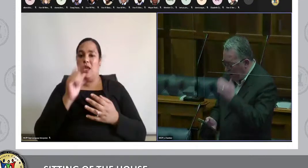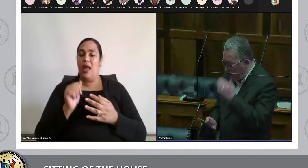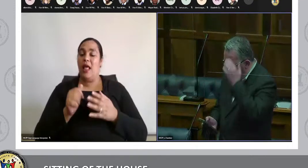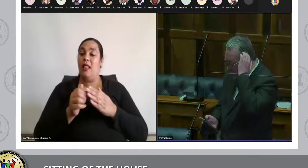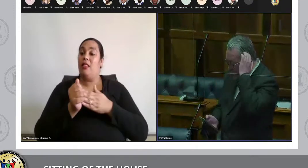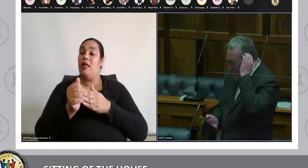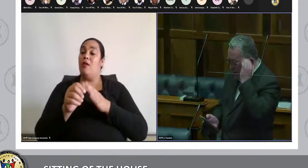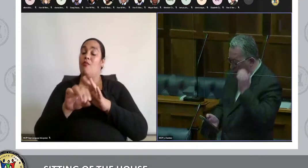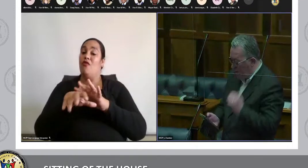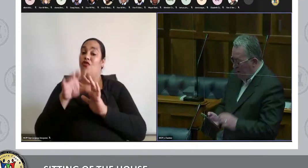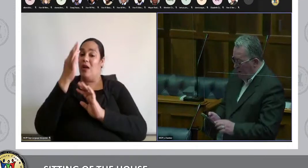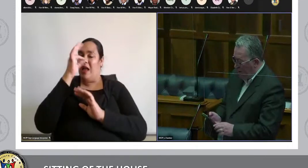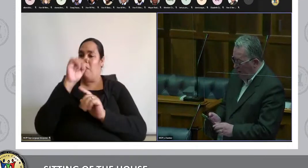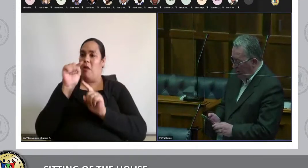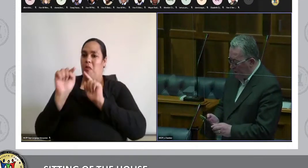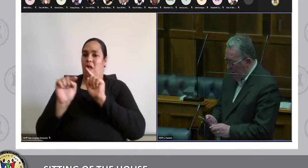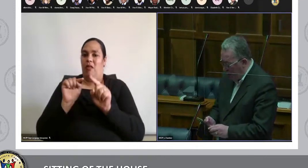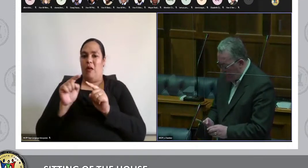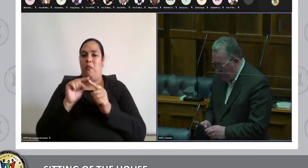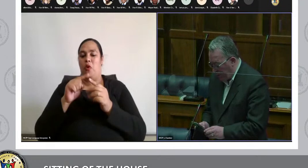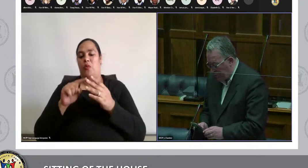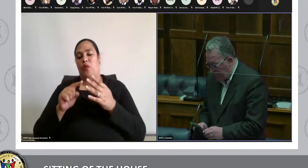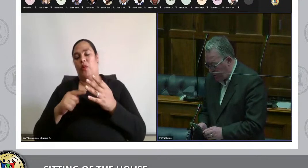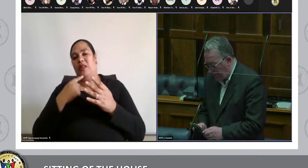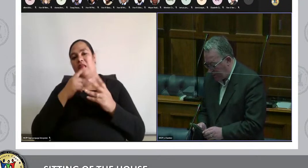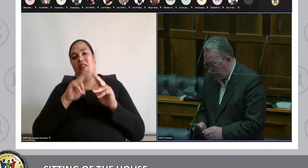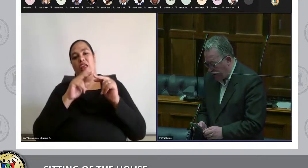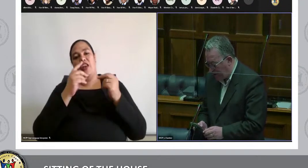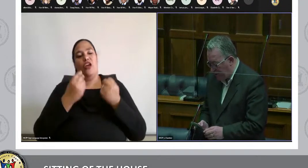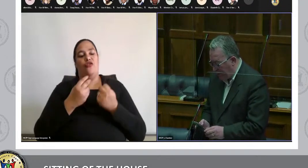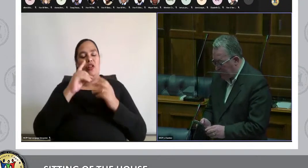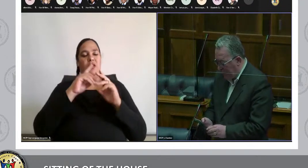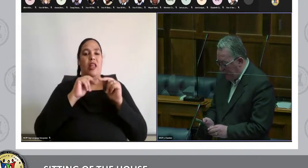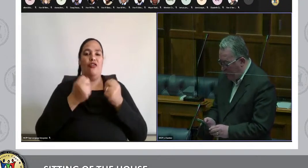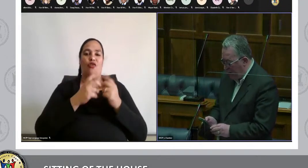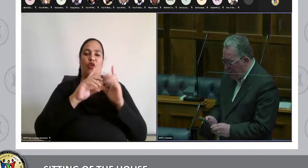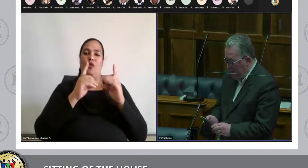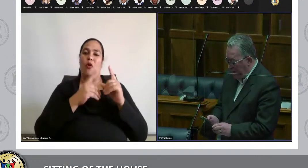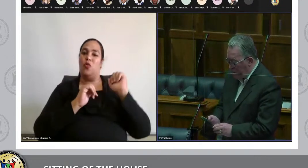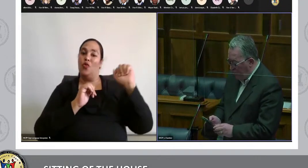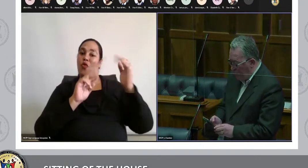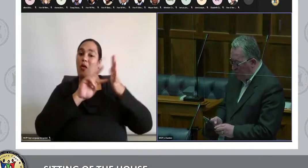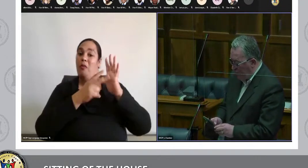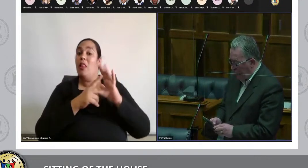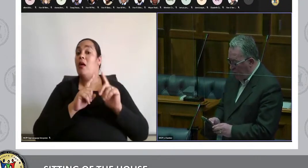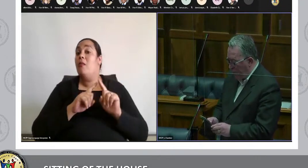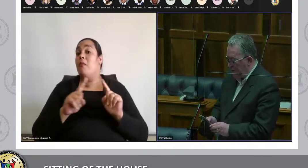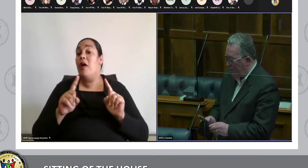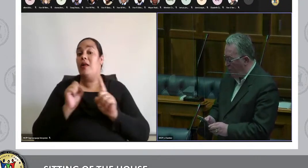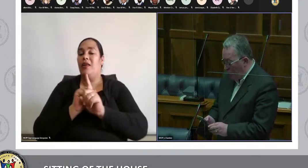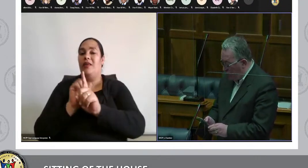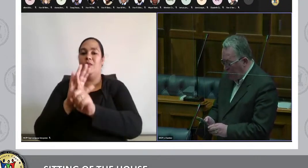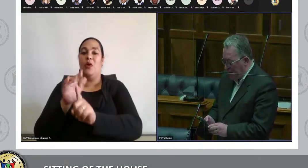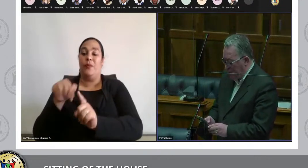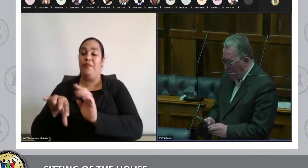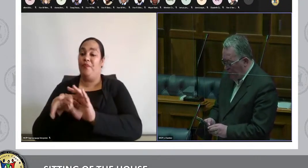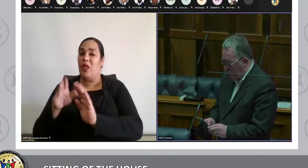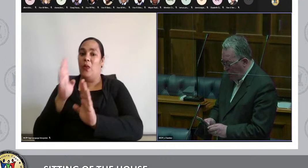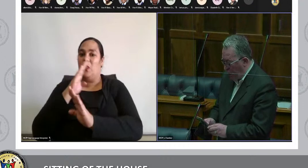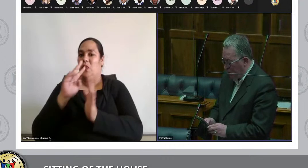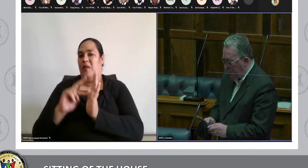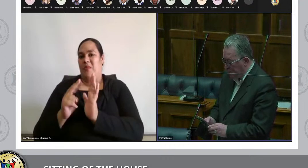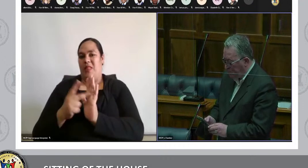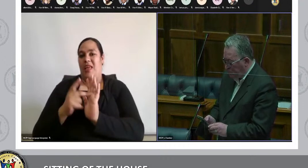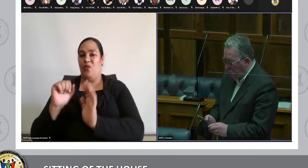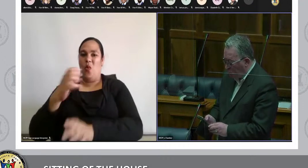provincial government will quickly point out that it is a National Department of Health strategy, but glaring exposing that this province has no strategy of